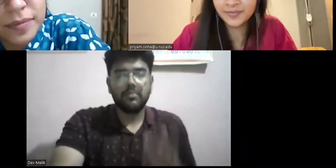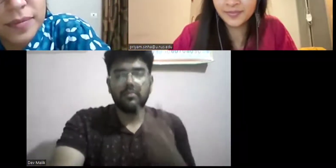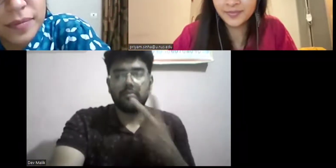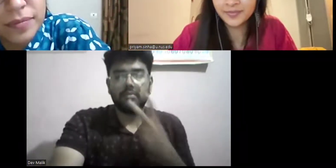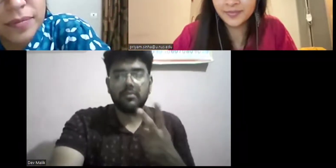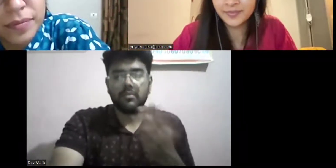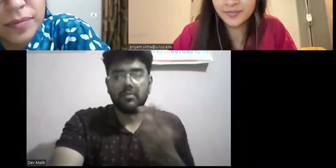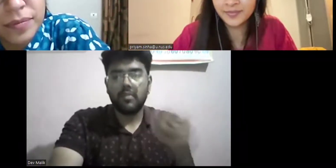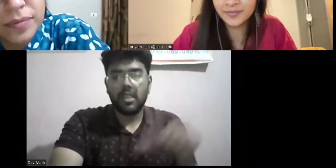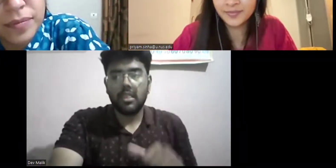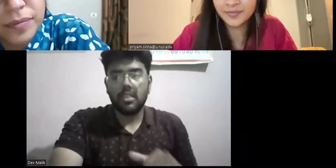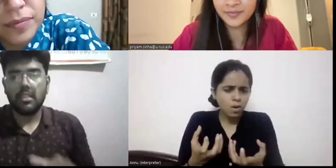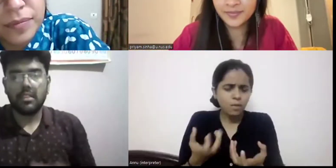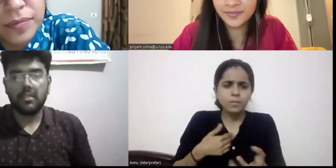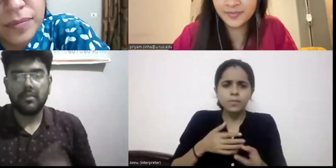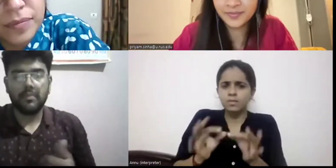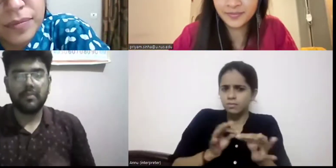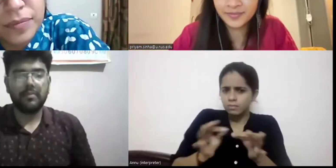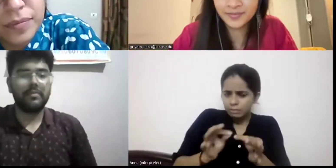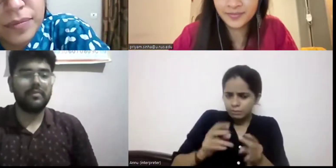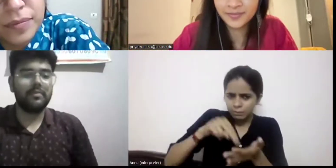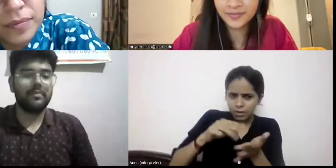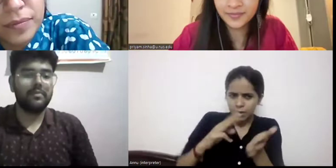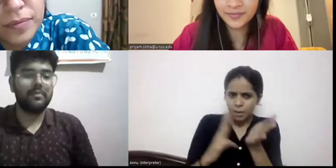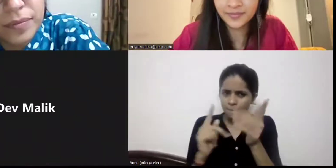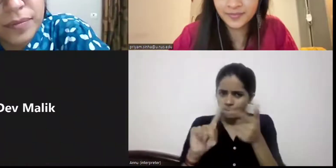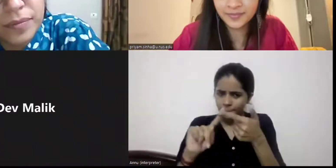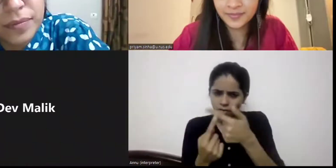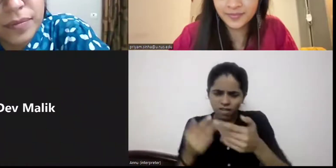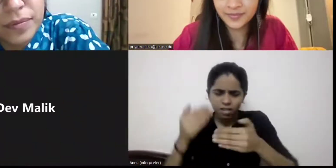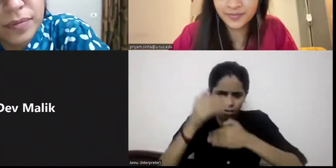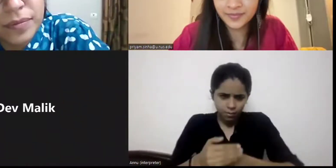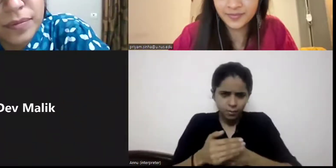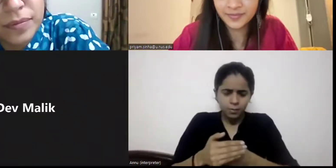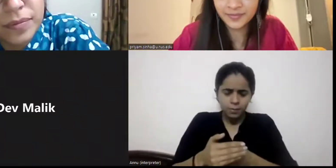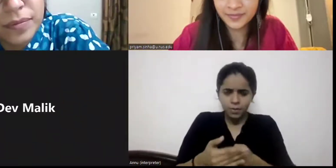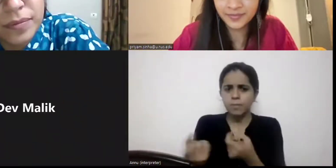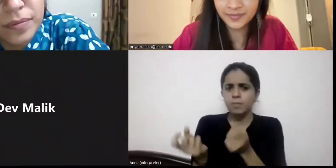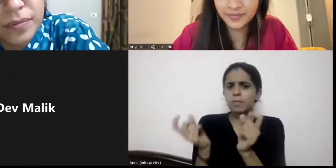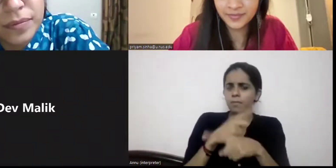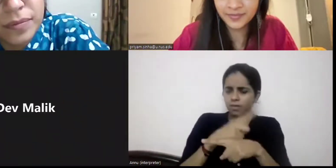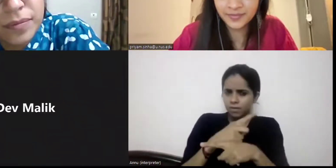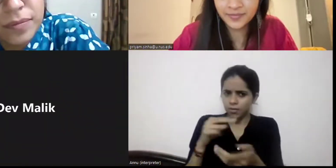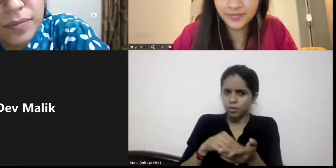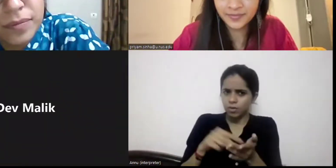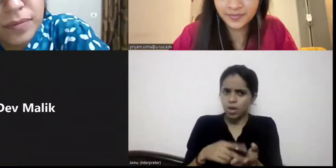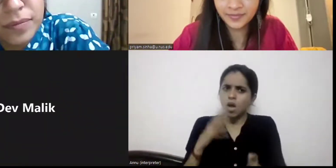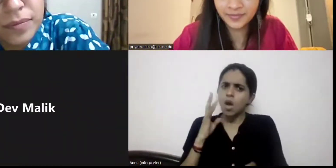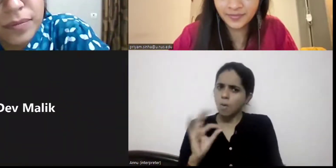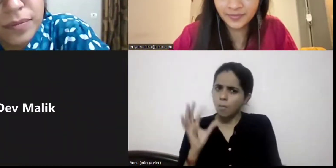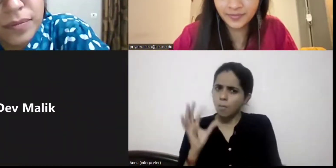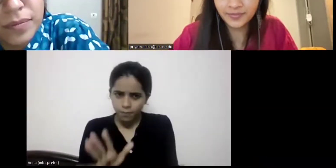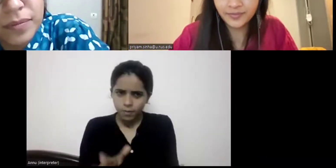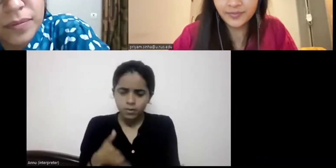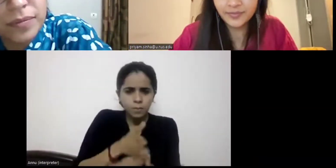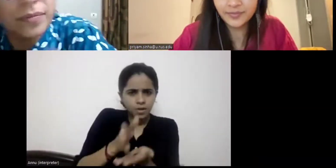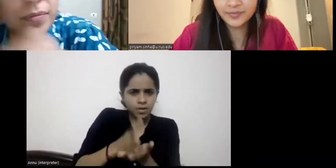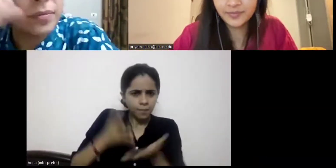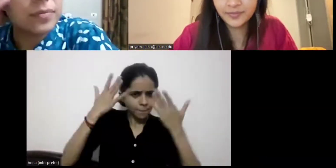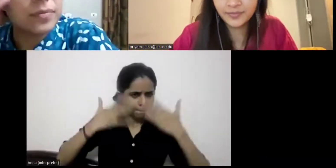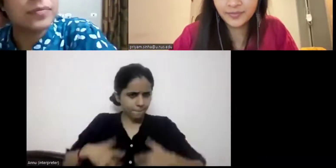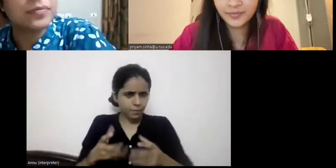I want to ask, is meta-narrative limited between an interaction, like is it necessarily between an able-bodied